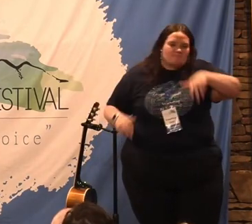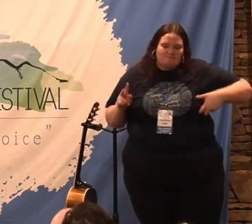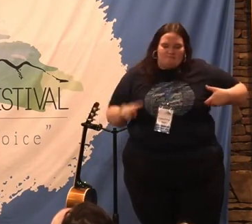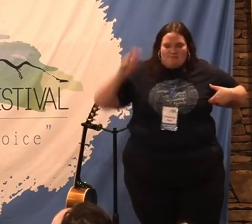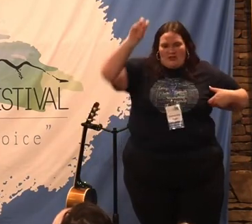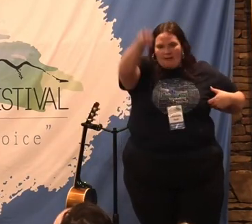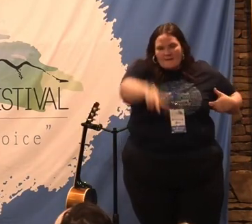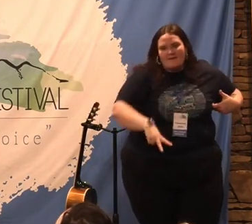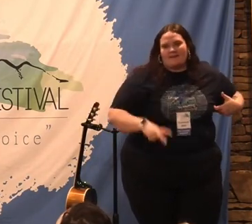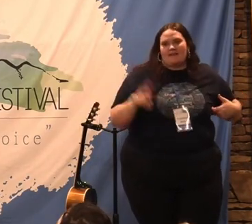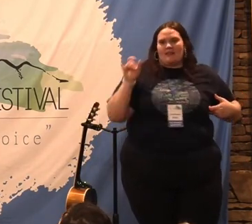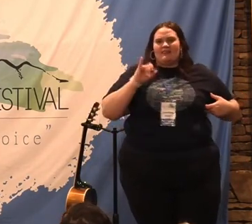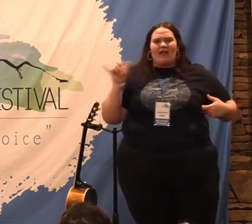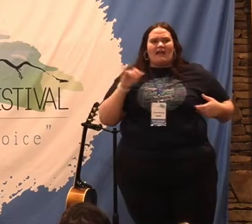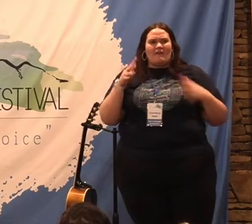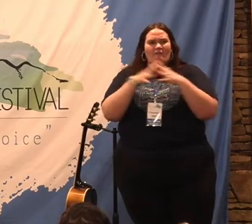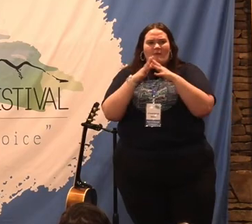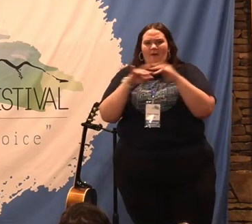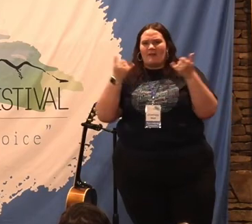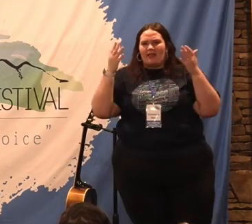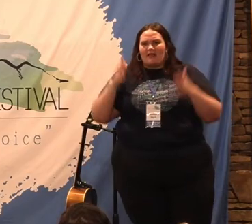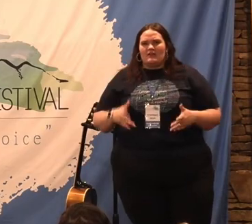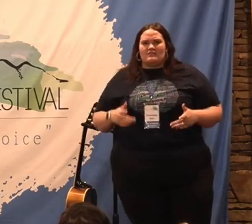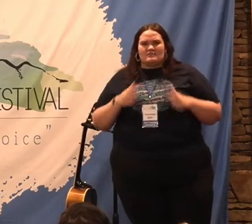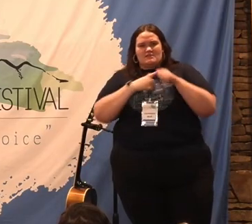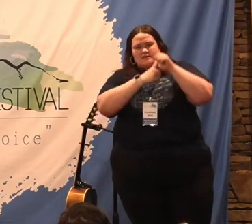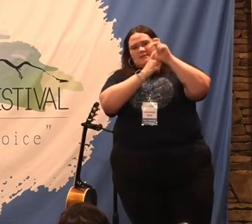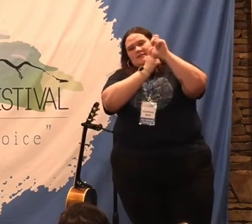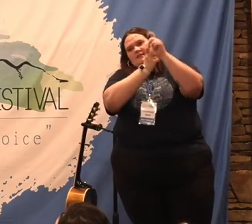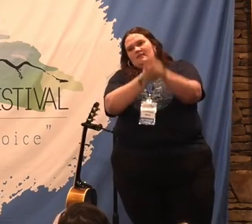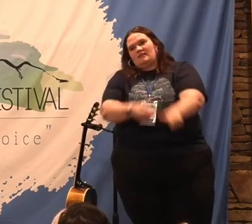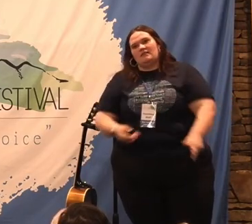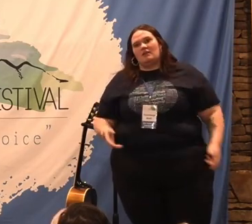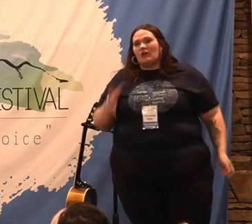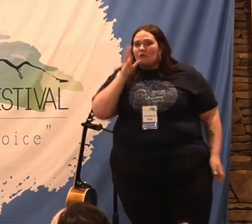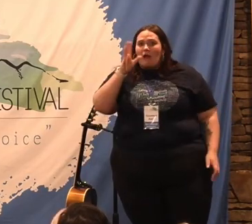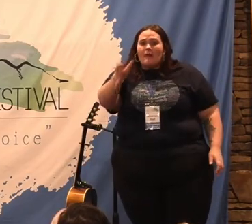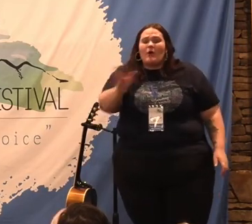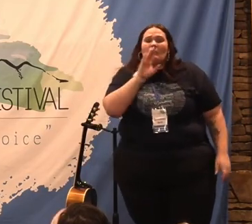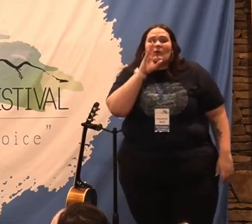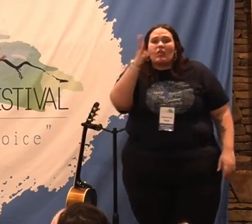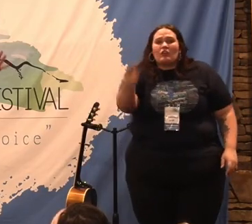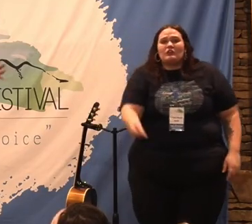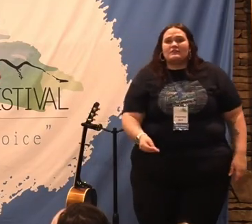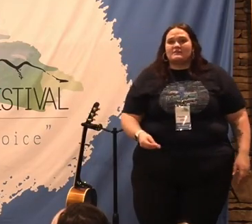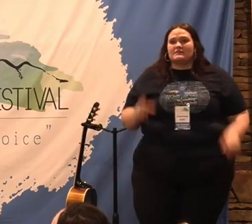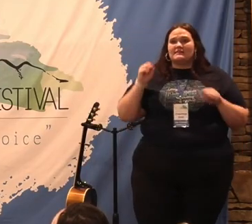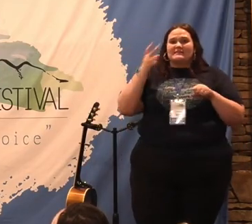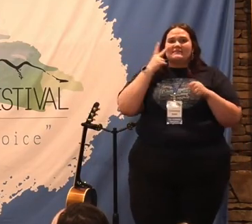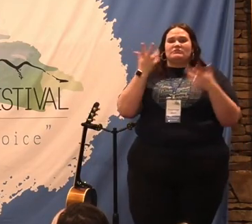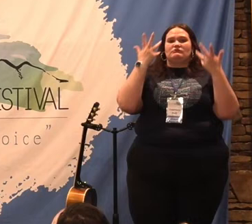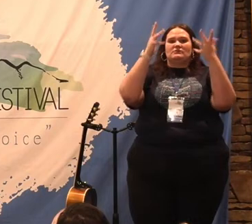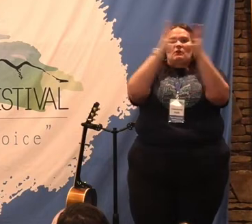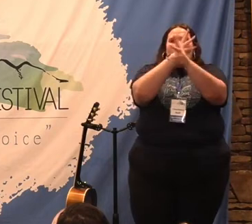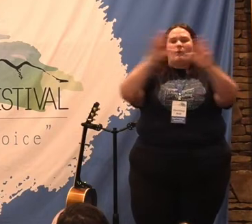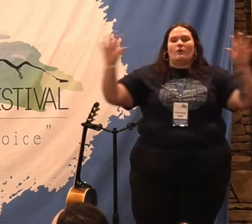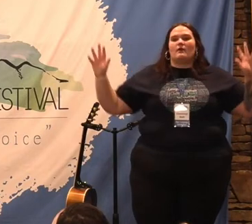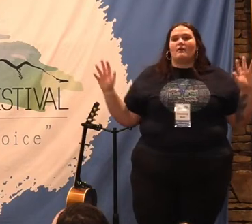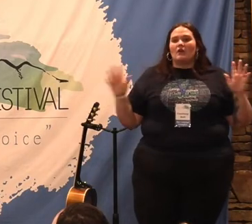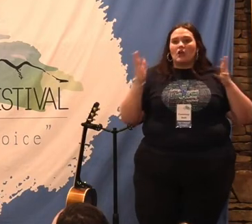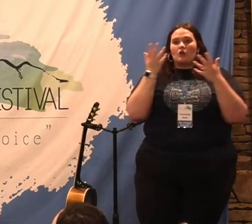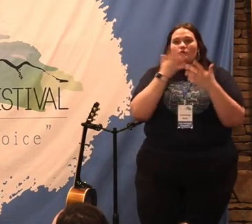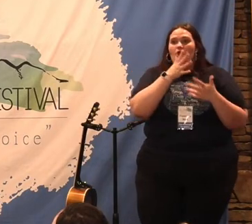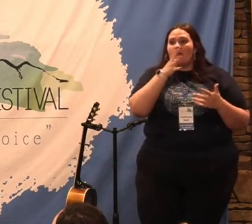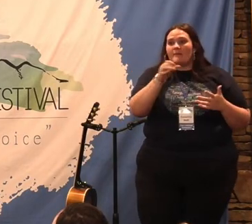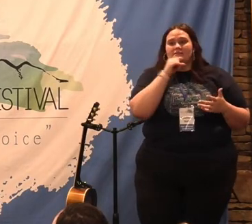leaping over. It's like a linebacker just going down the field. Grandma, we're gonna lose it, Grandma. I can see that the trees are clearing out ahead. Grandma does not miss